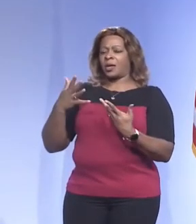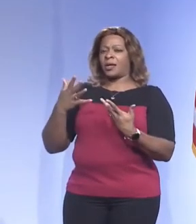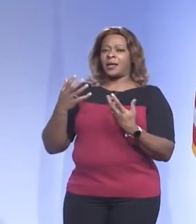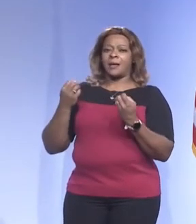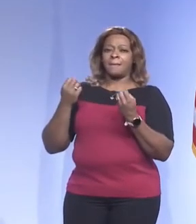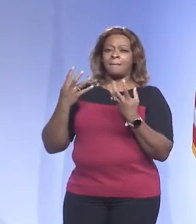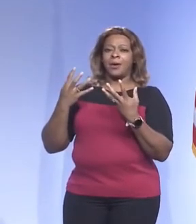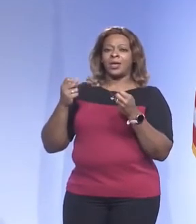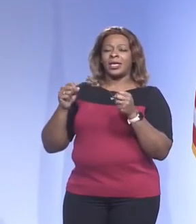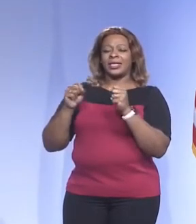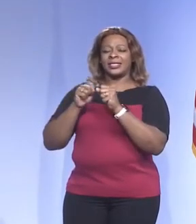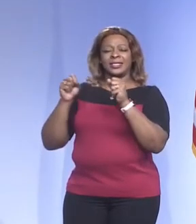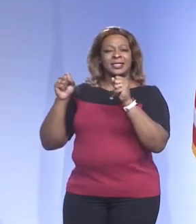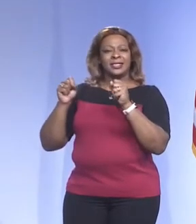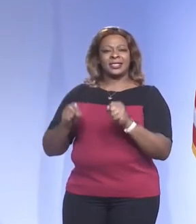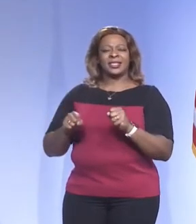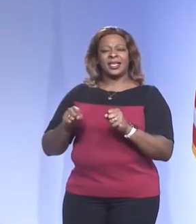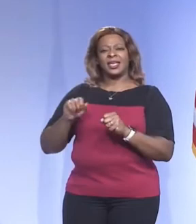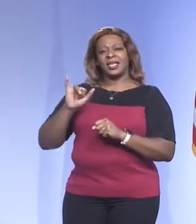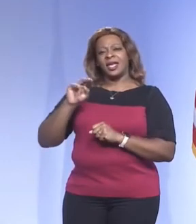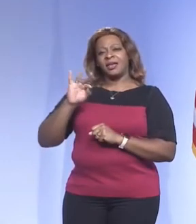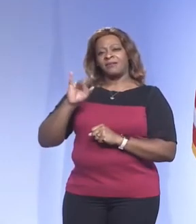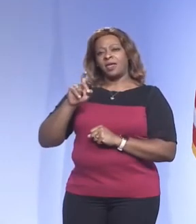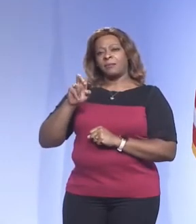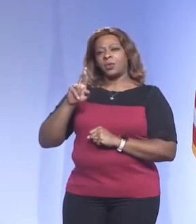multi-system inflammatory syndrome in children.